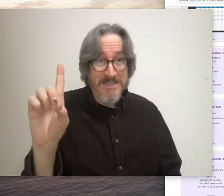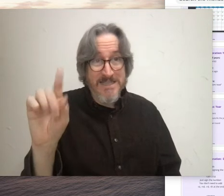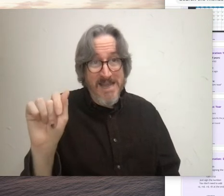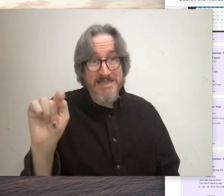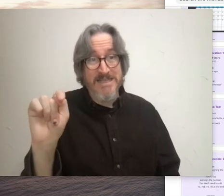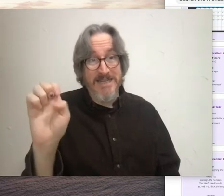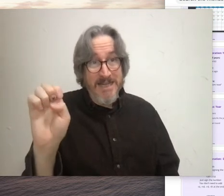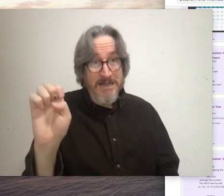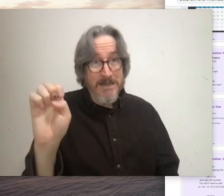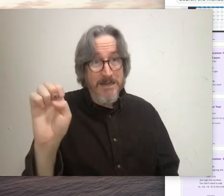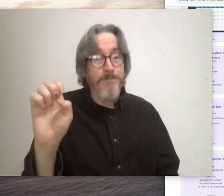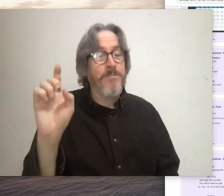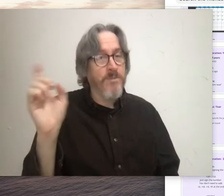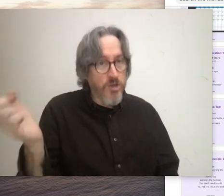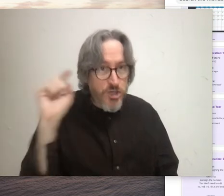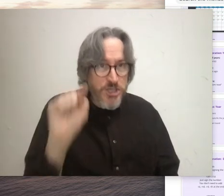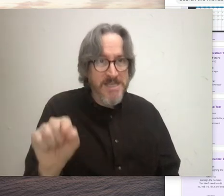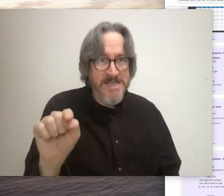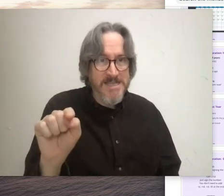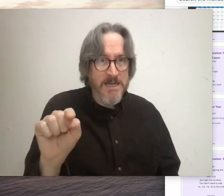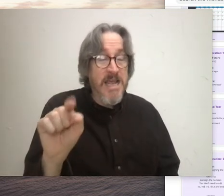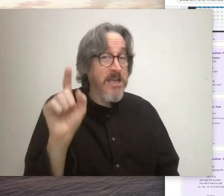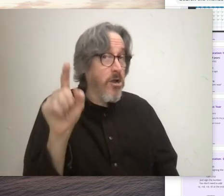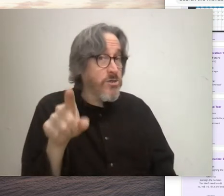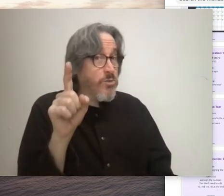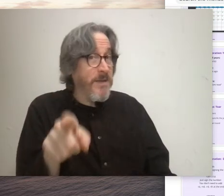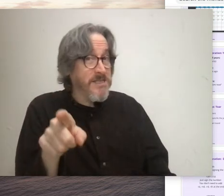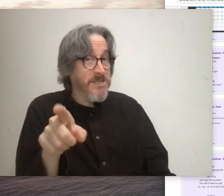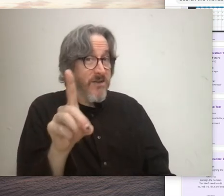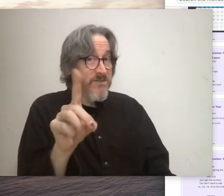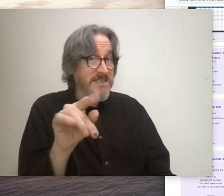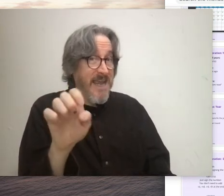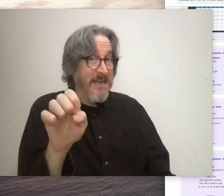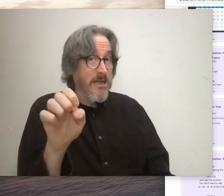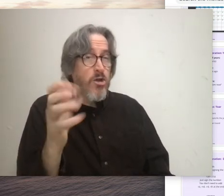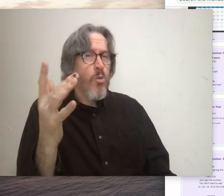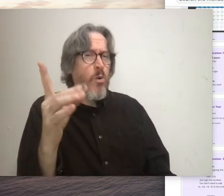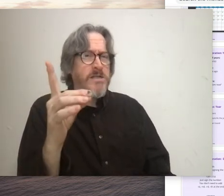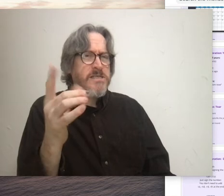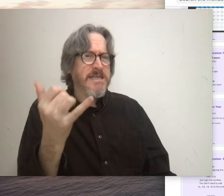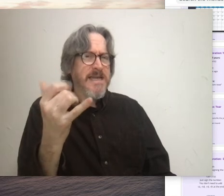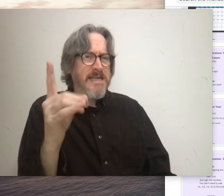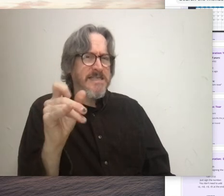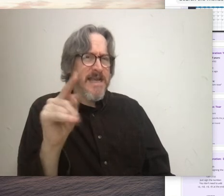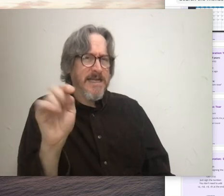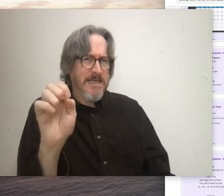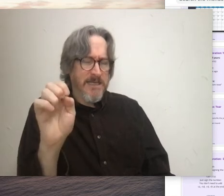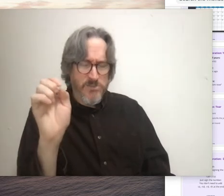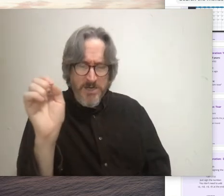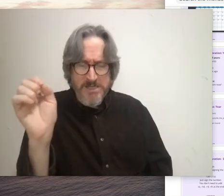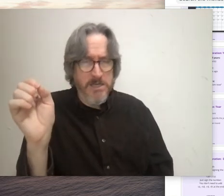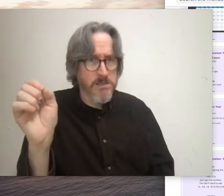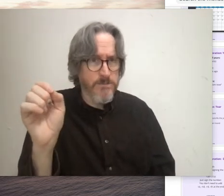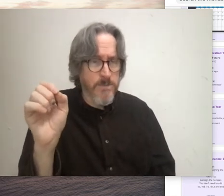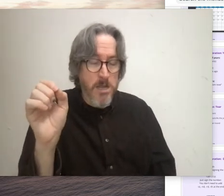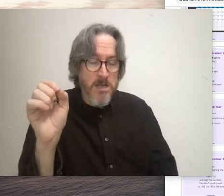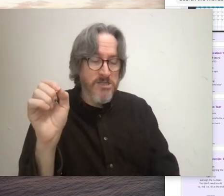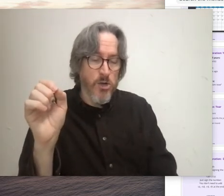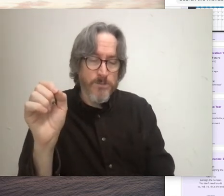date, D-A-T-E, she sees it. He also repeats himself. Date. What's today's date, I think, is what he